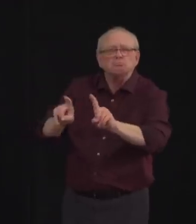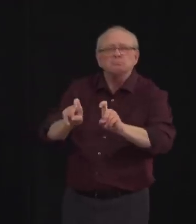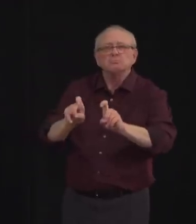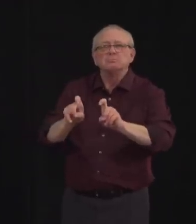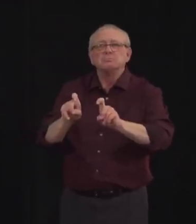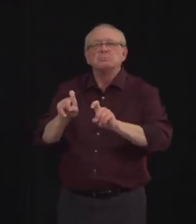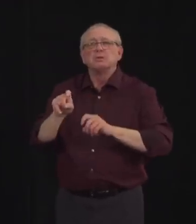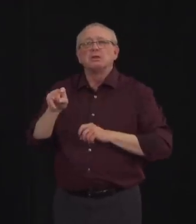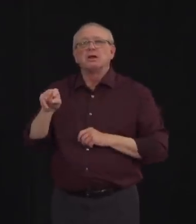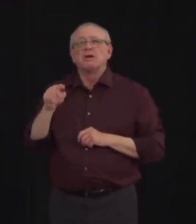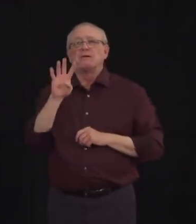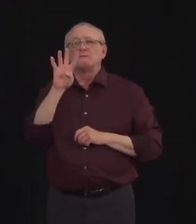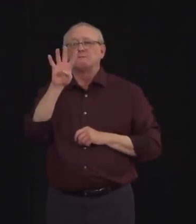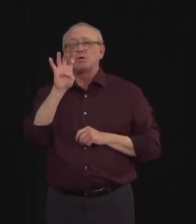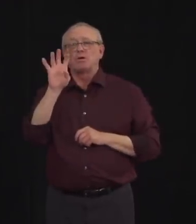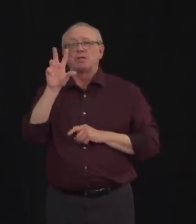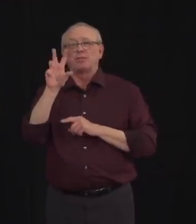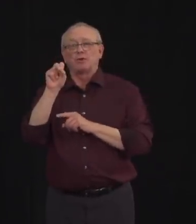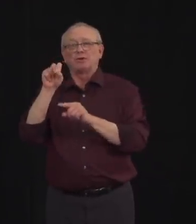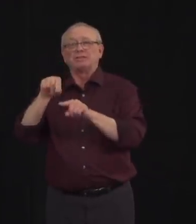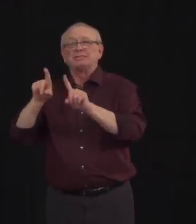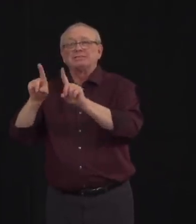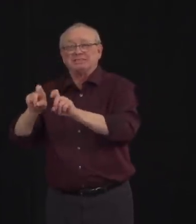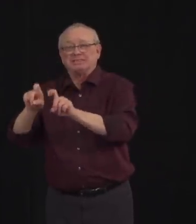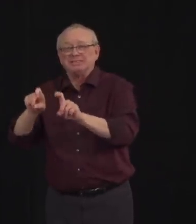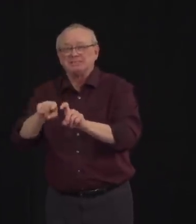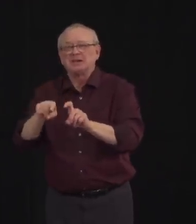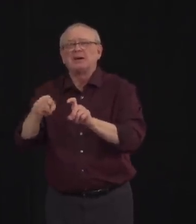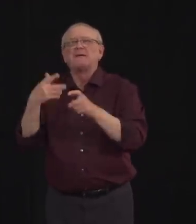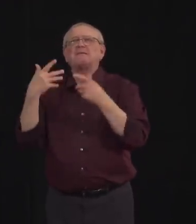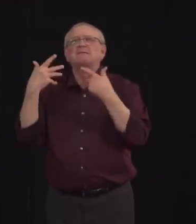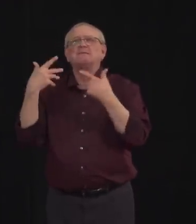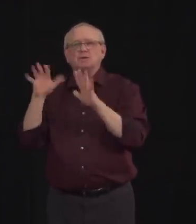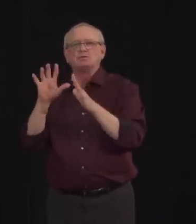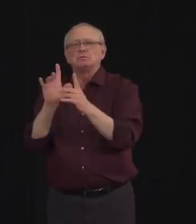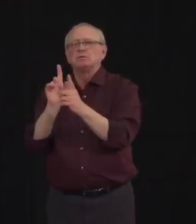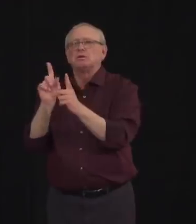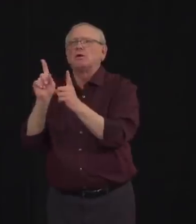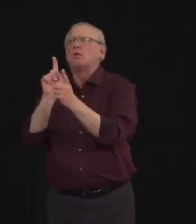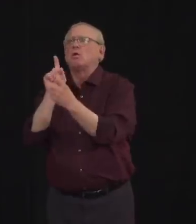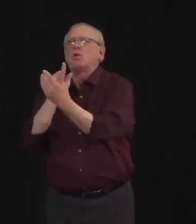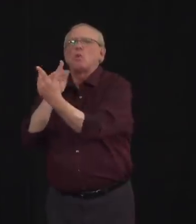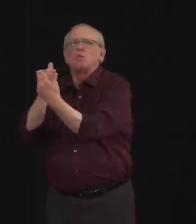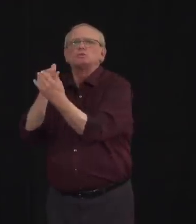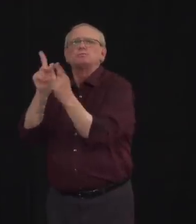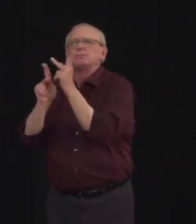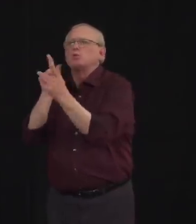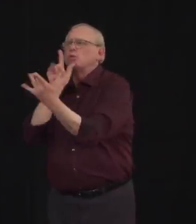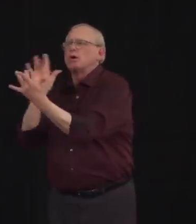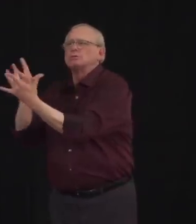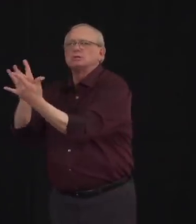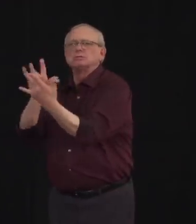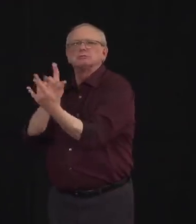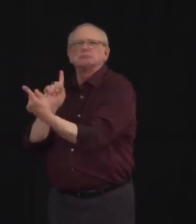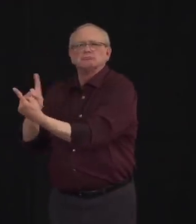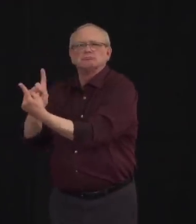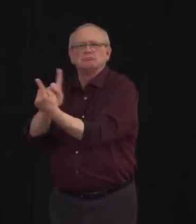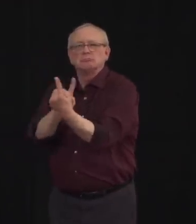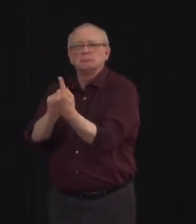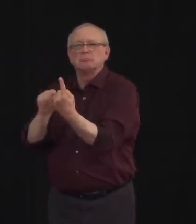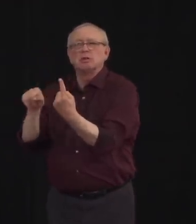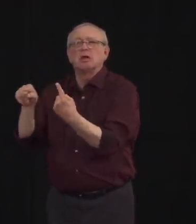and in that group there were 75 positive results. There were only 48 positive results in the